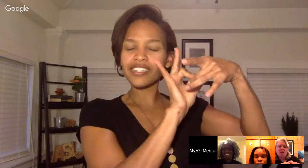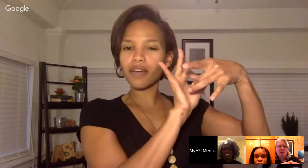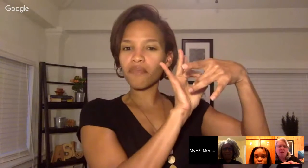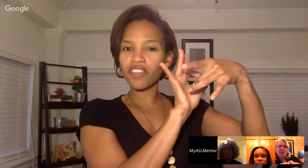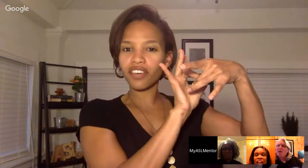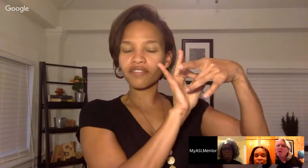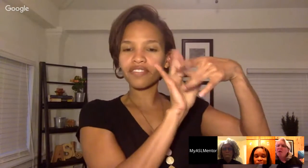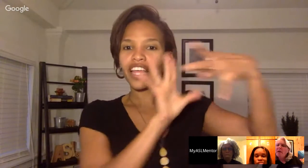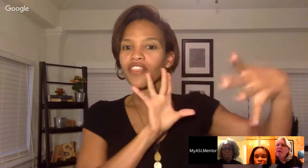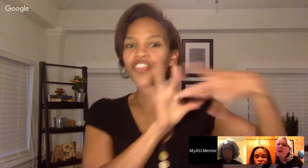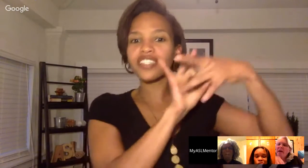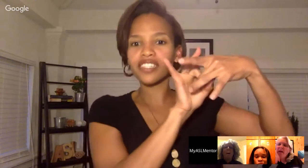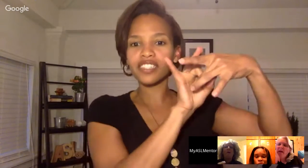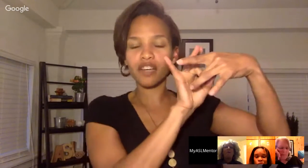is something. This is.